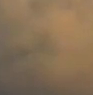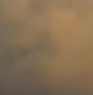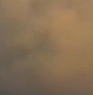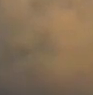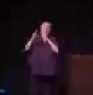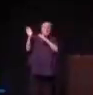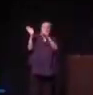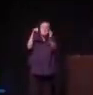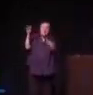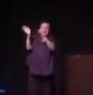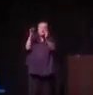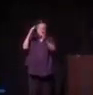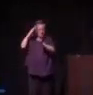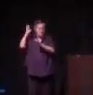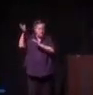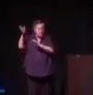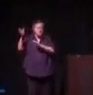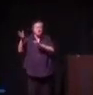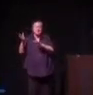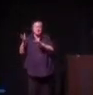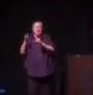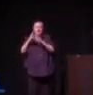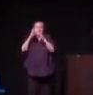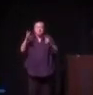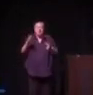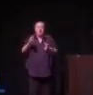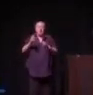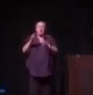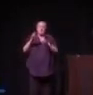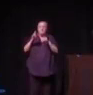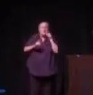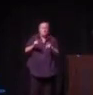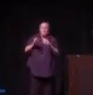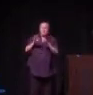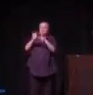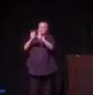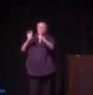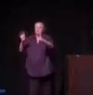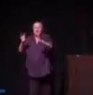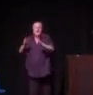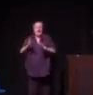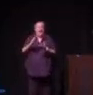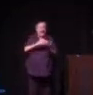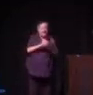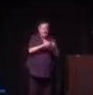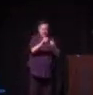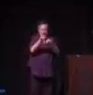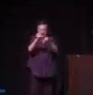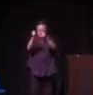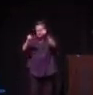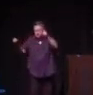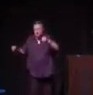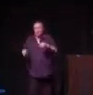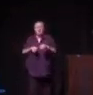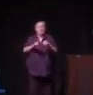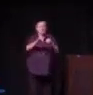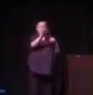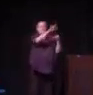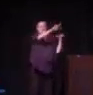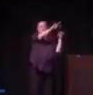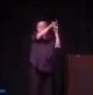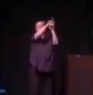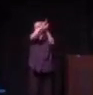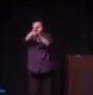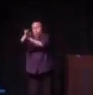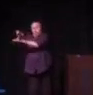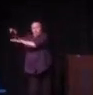extended. As far as we know, it has not. The voluntary, though, does reach into Santa Barbara all the way over to the 154, and